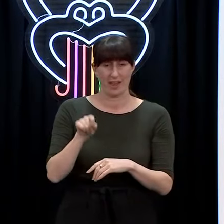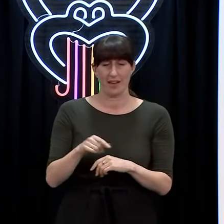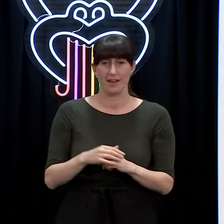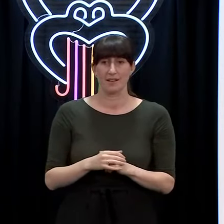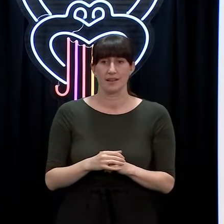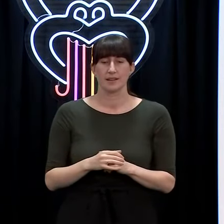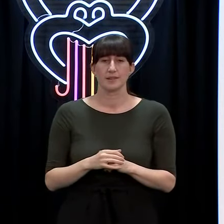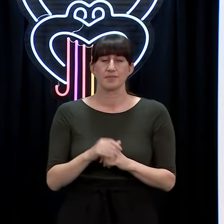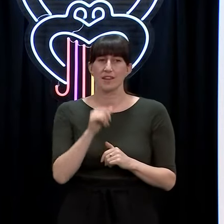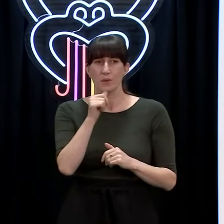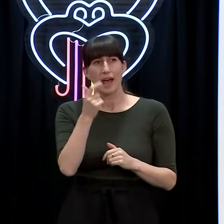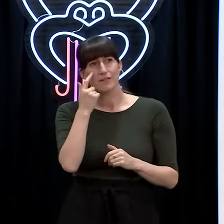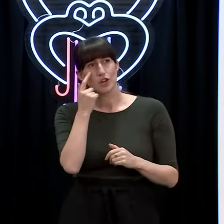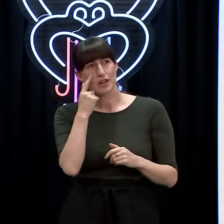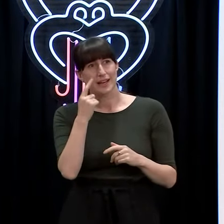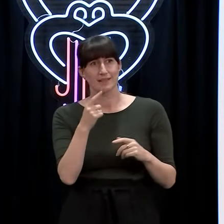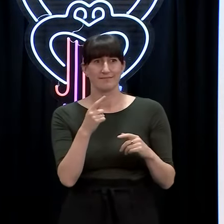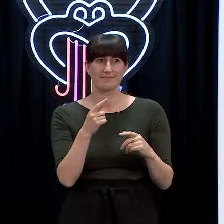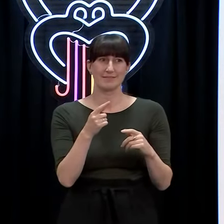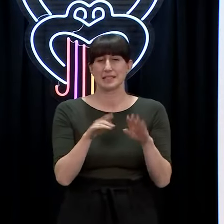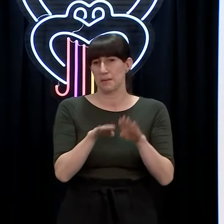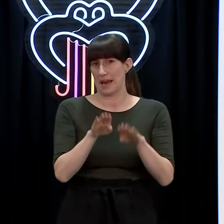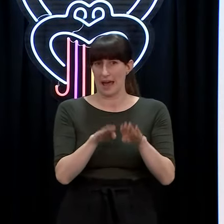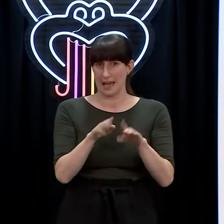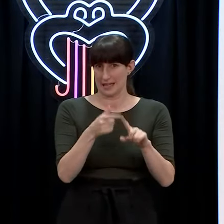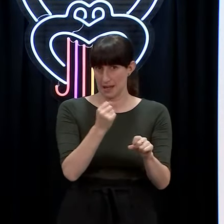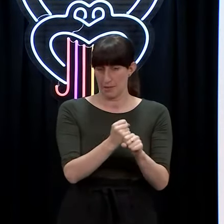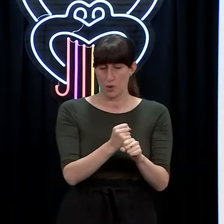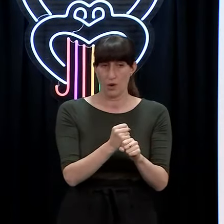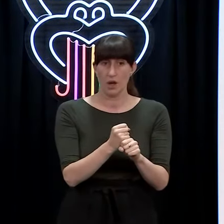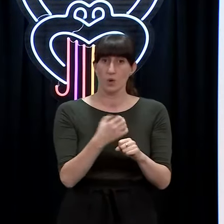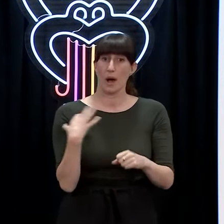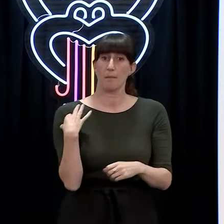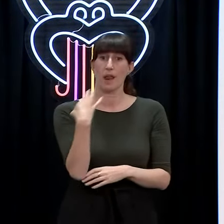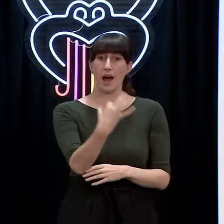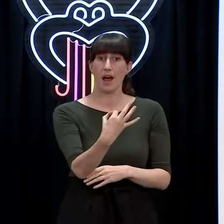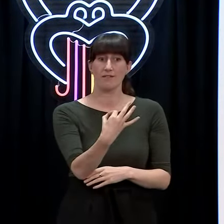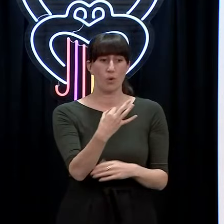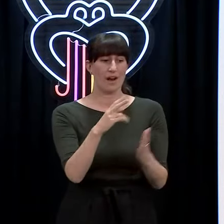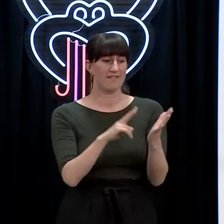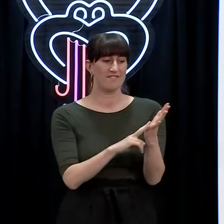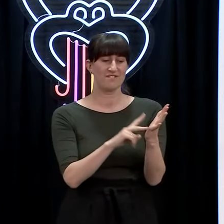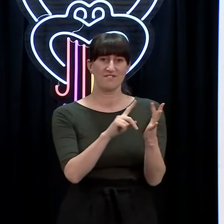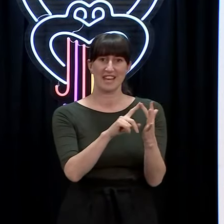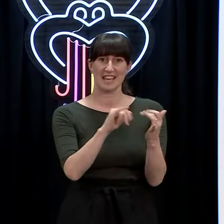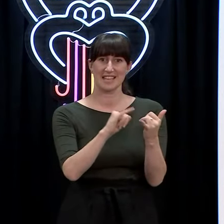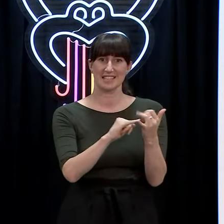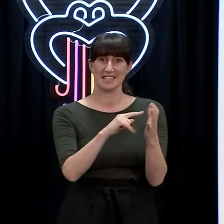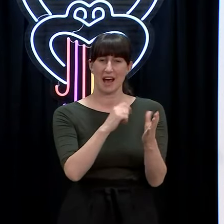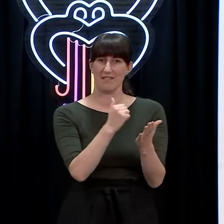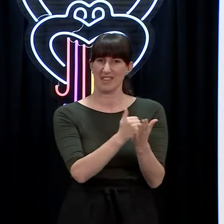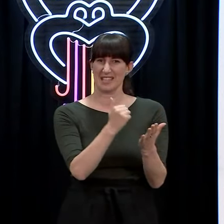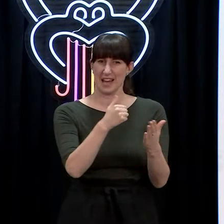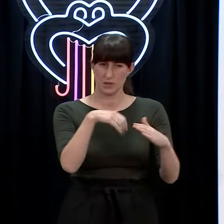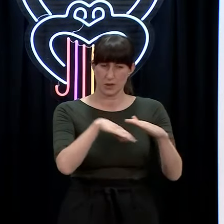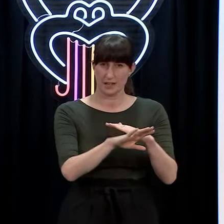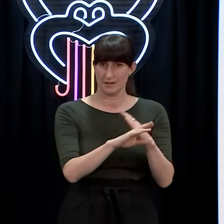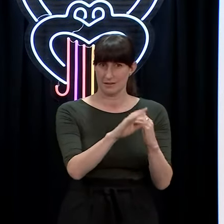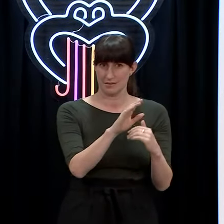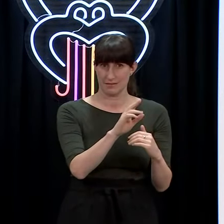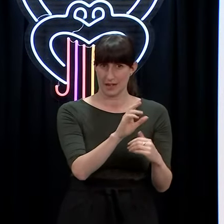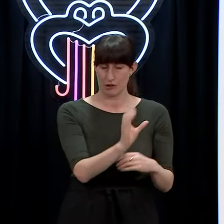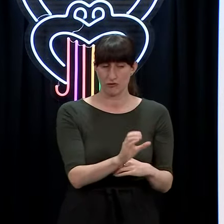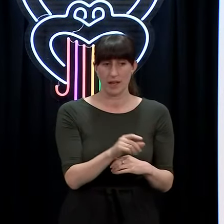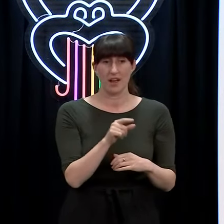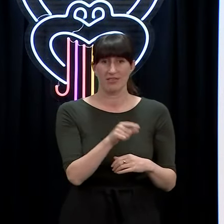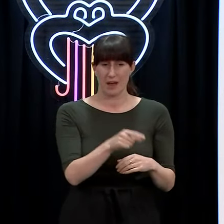comparable example, it's people applying for visas. You apply for a visa, you work your way through the point system. It takes months to process